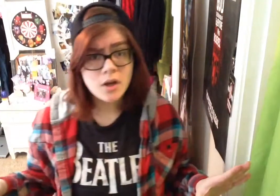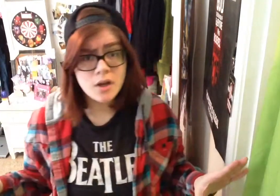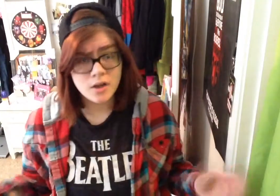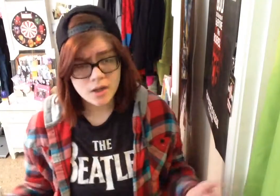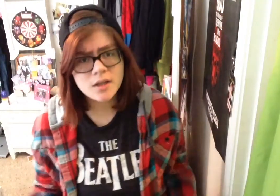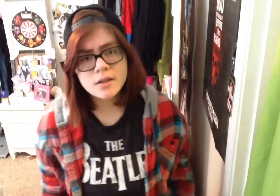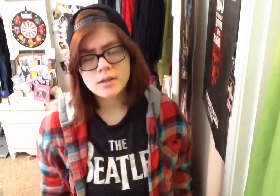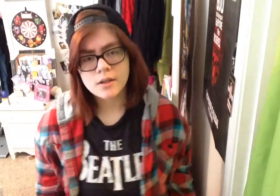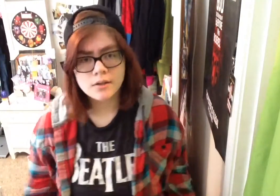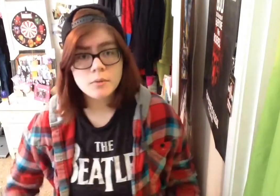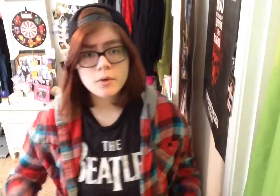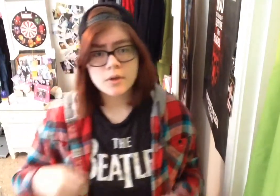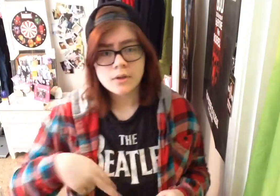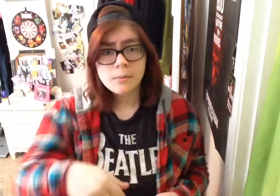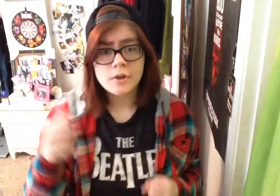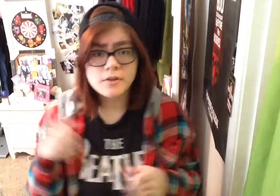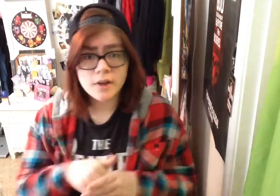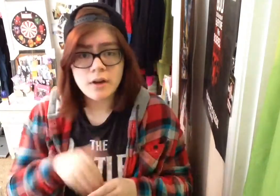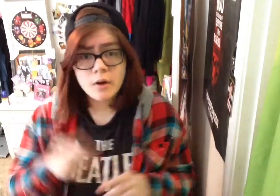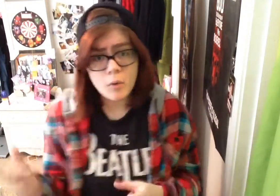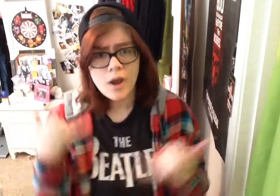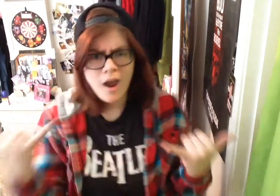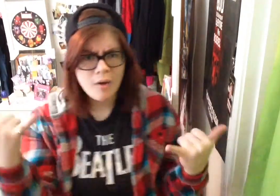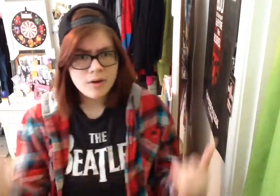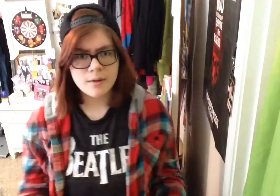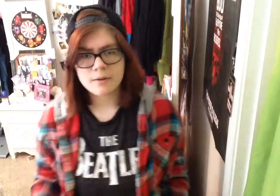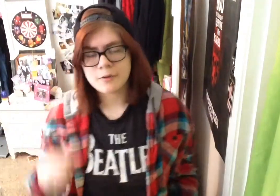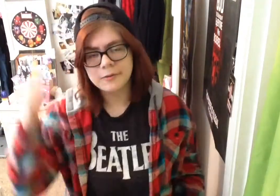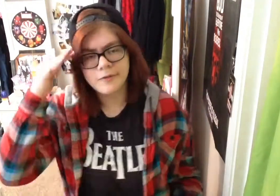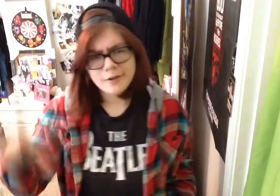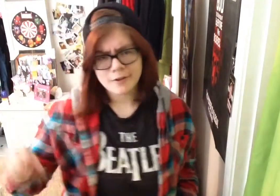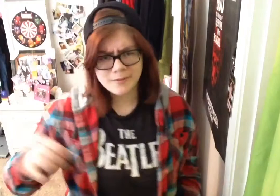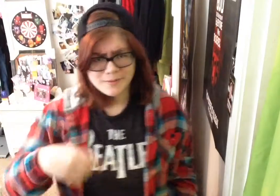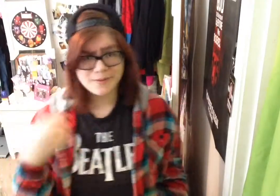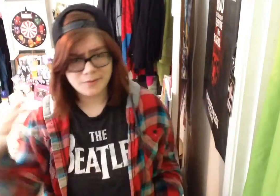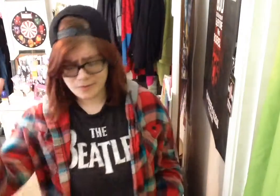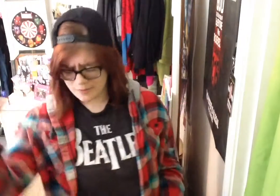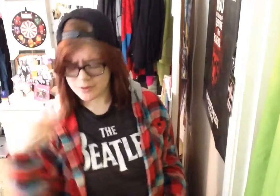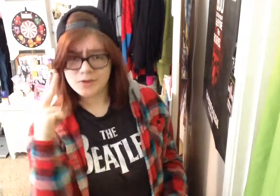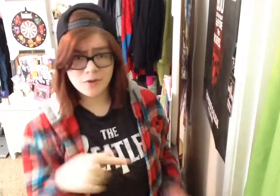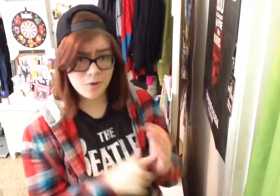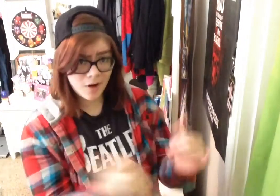ground. That is unless you want to step outside and go now. I know where to find you. Piss off, I'm watching this show now.